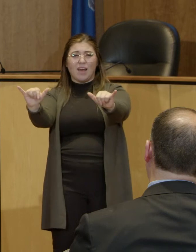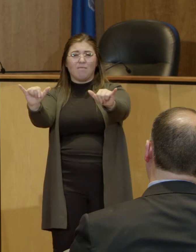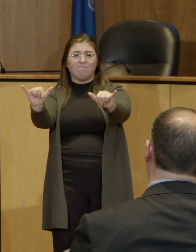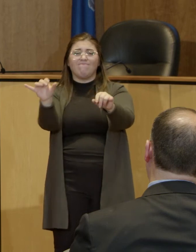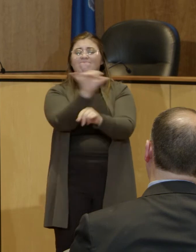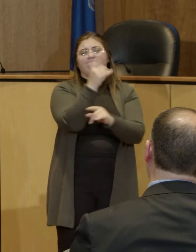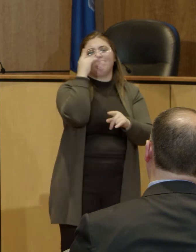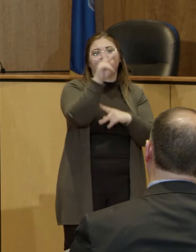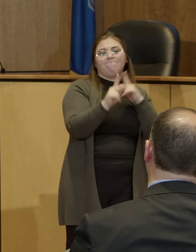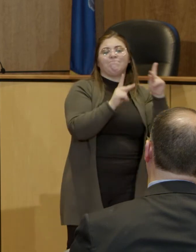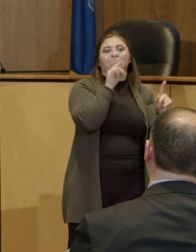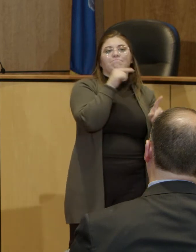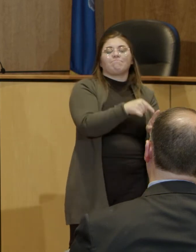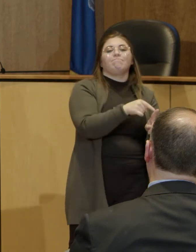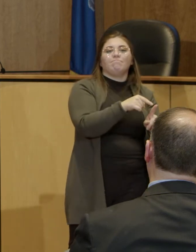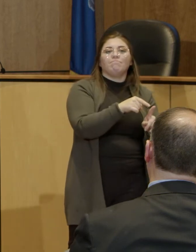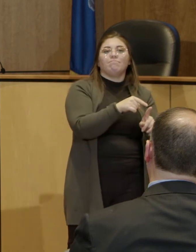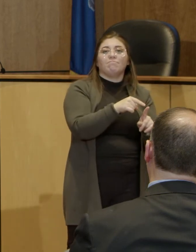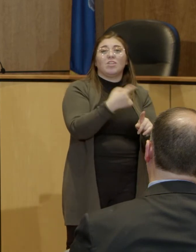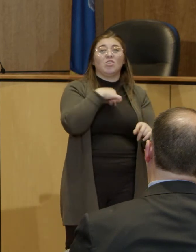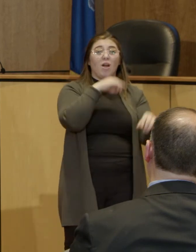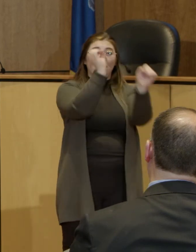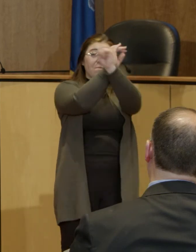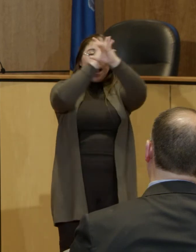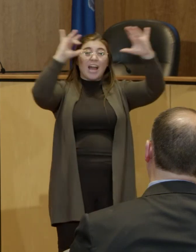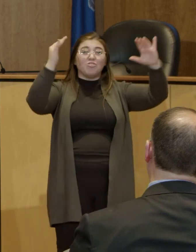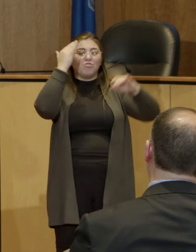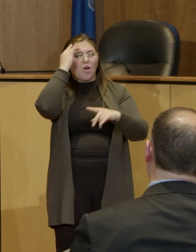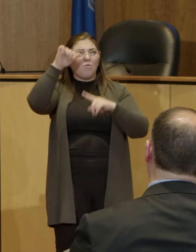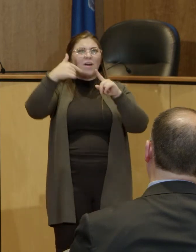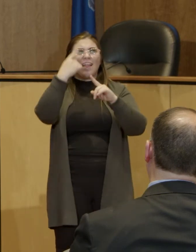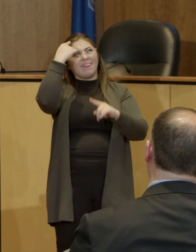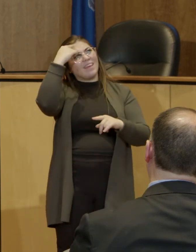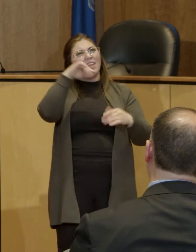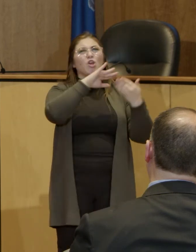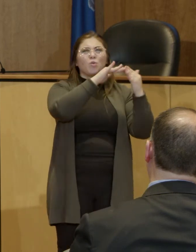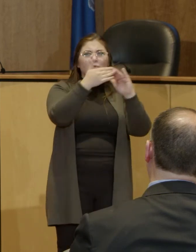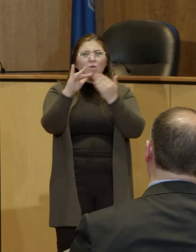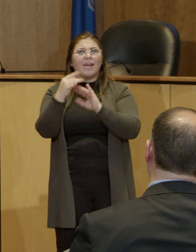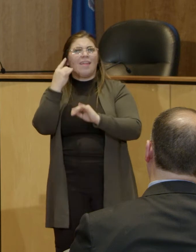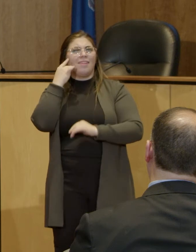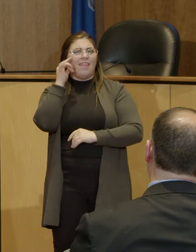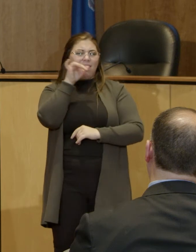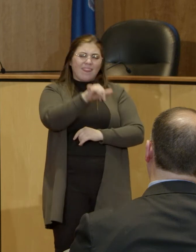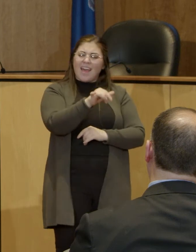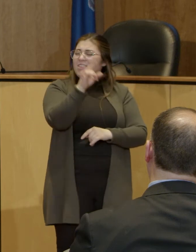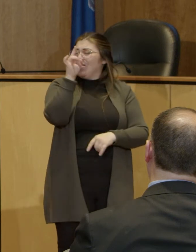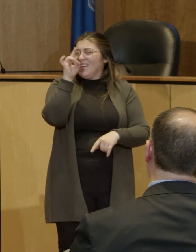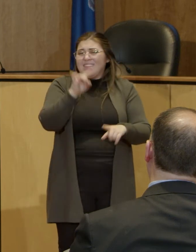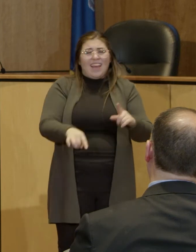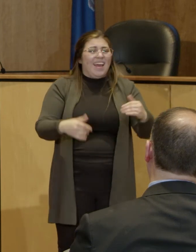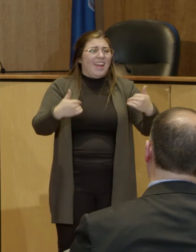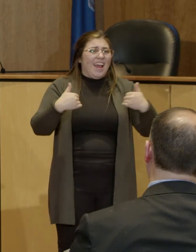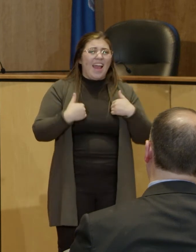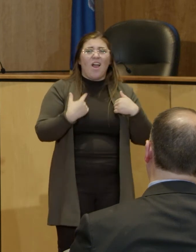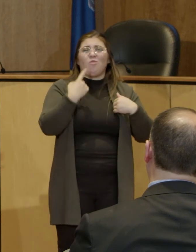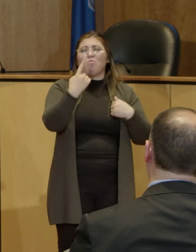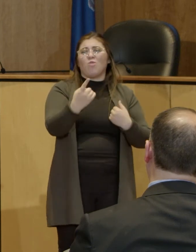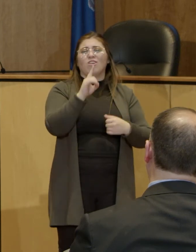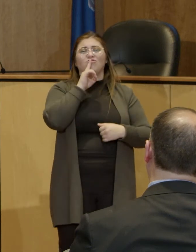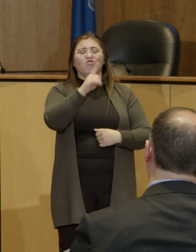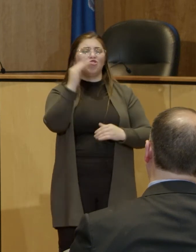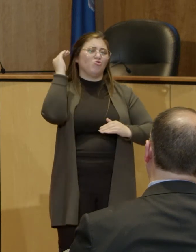same time. I'm imagining this garden as I think about the fact that there cannot be any